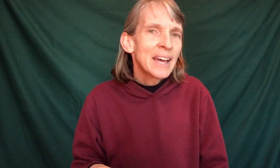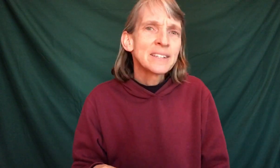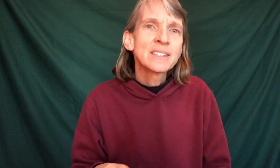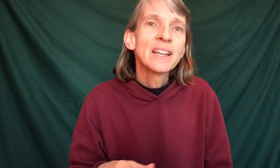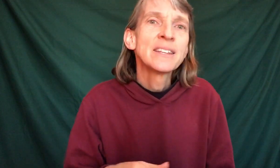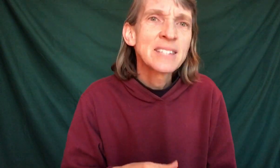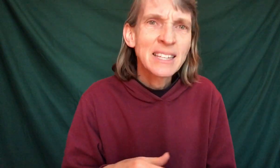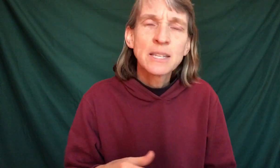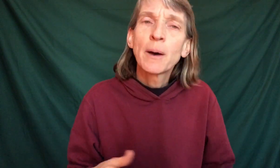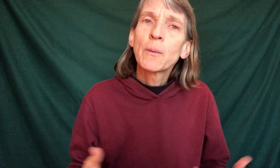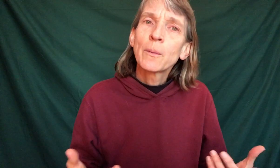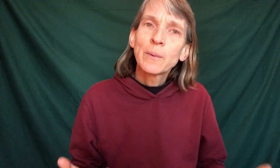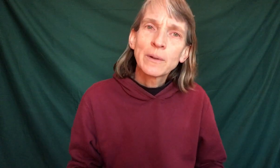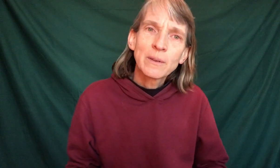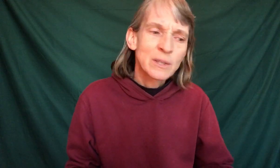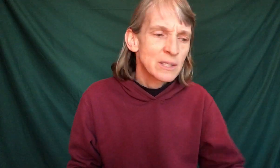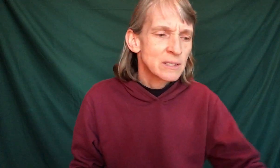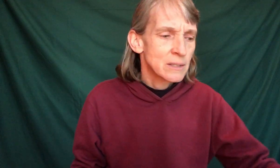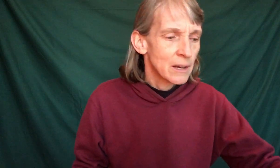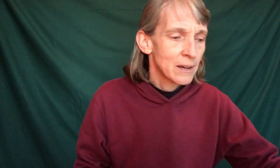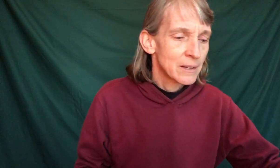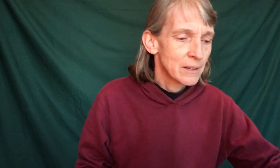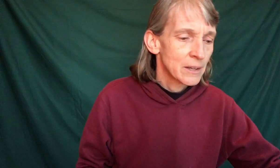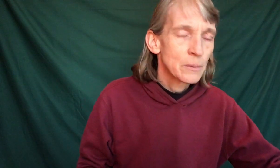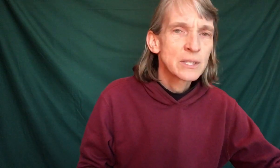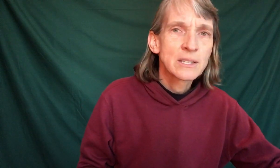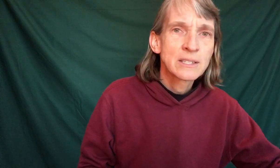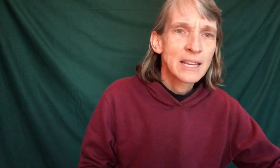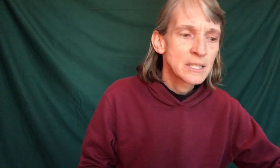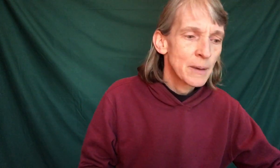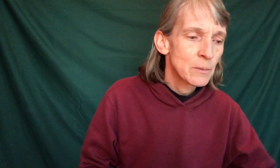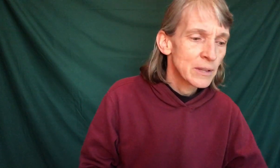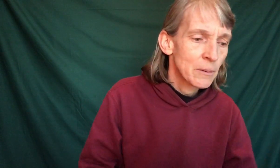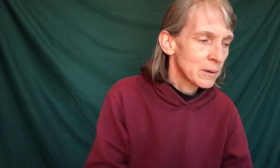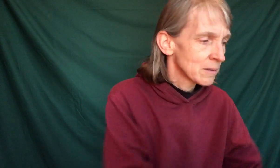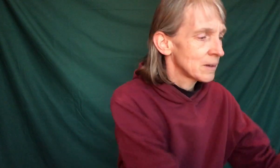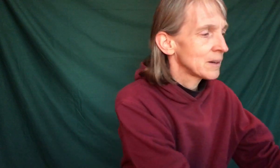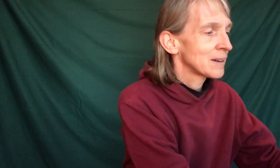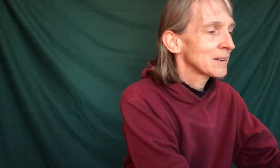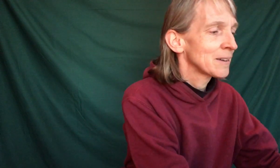And the sentence about he was sent to bed without,